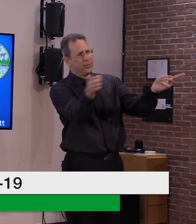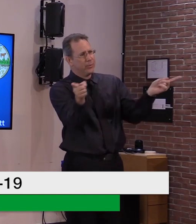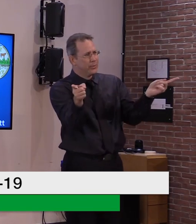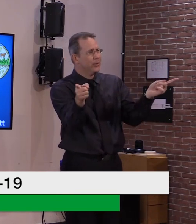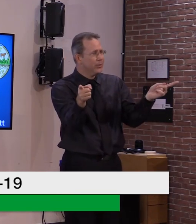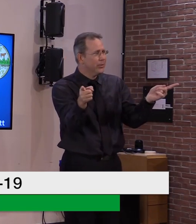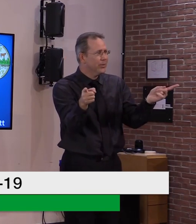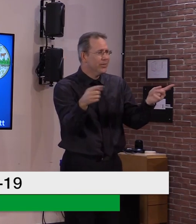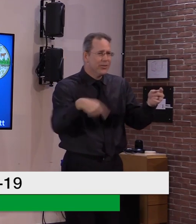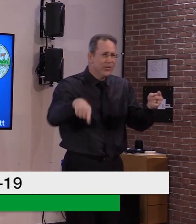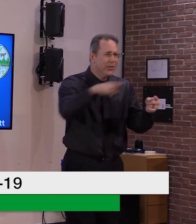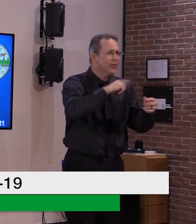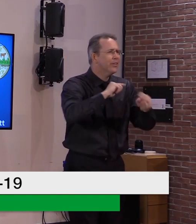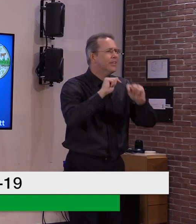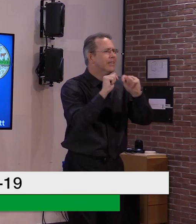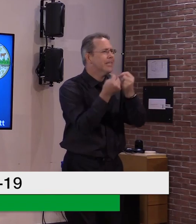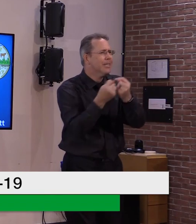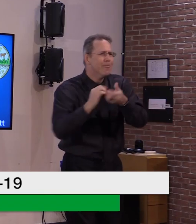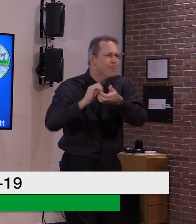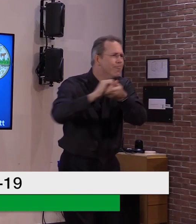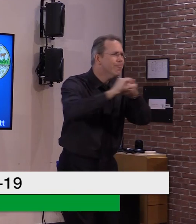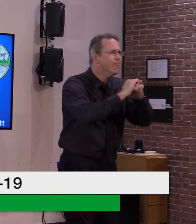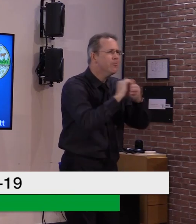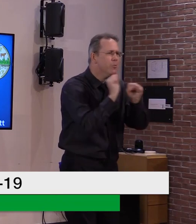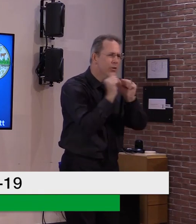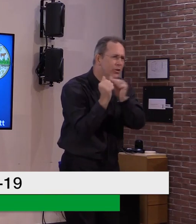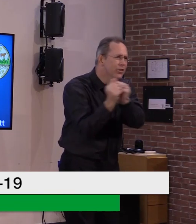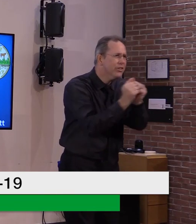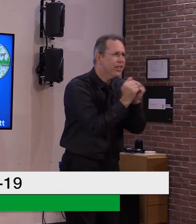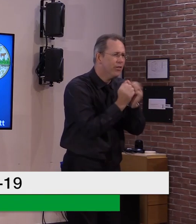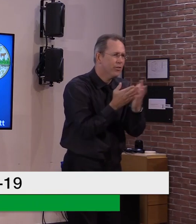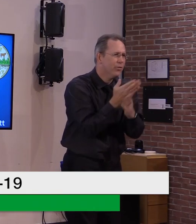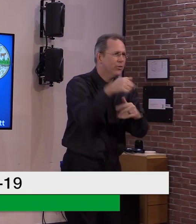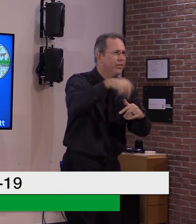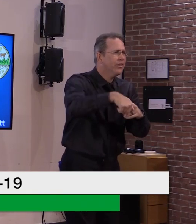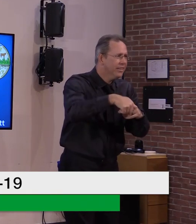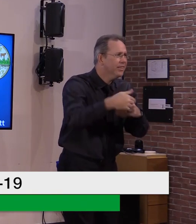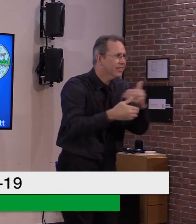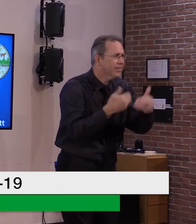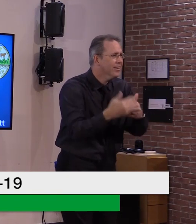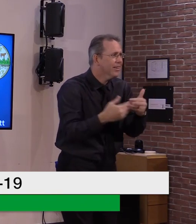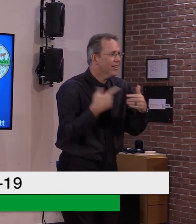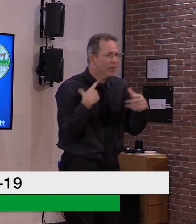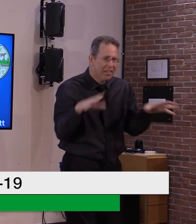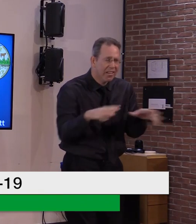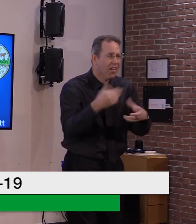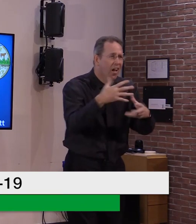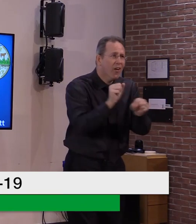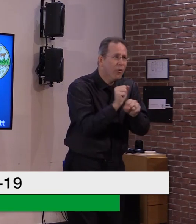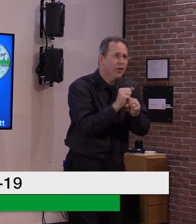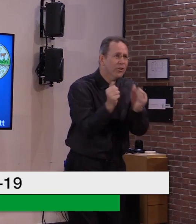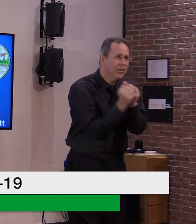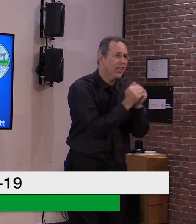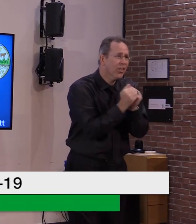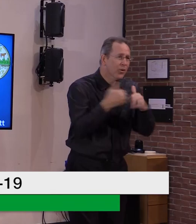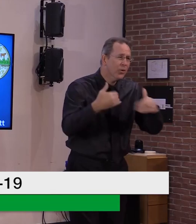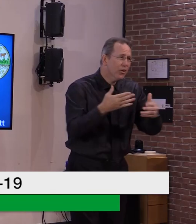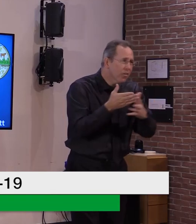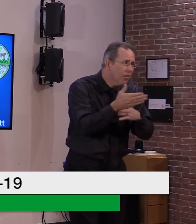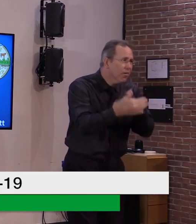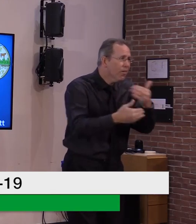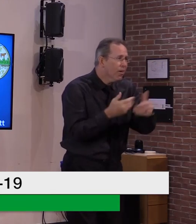as vermonters we've we've done a lot of things right and adhere to the guidance use their common